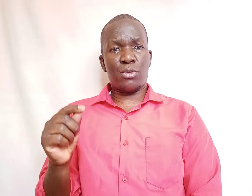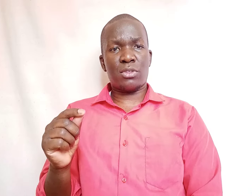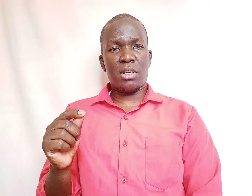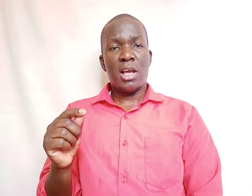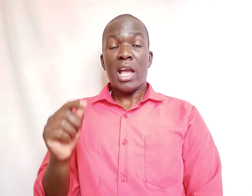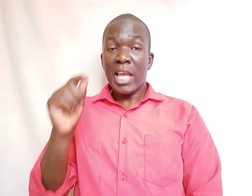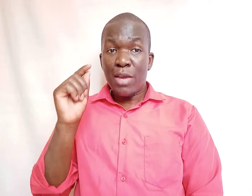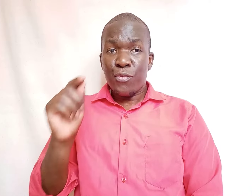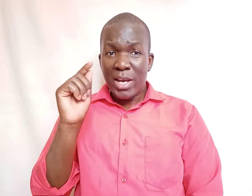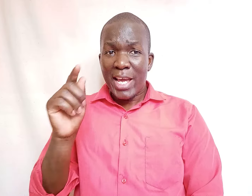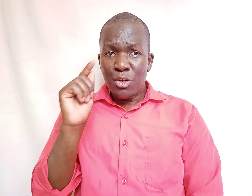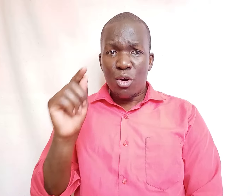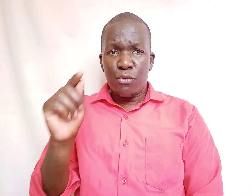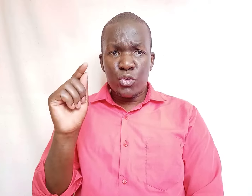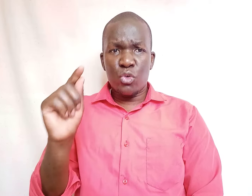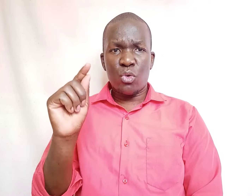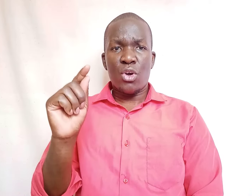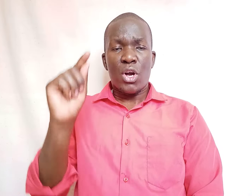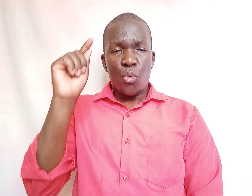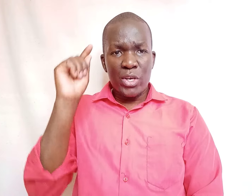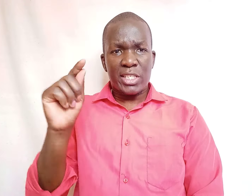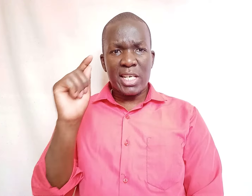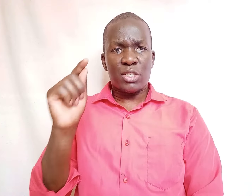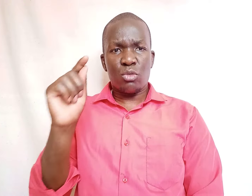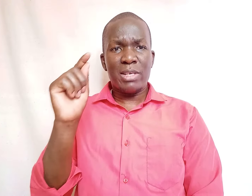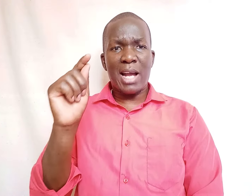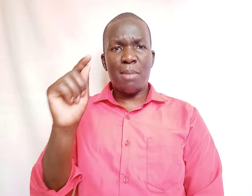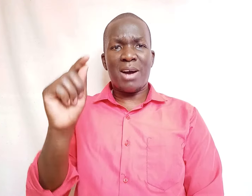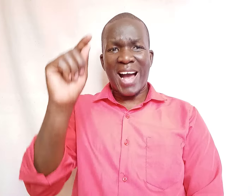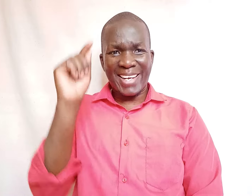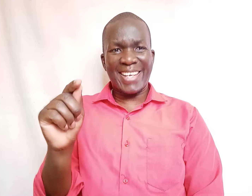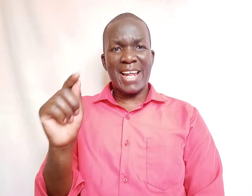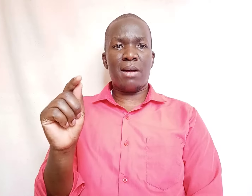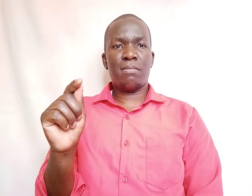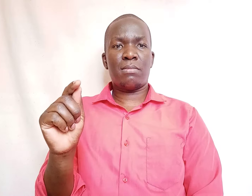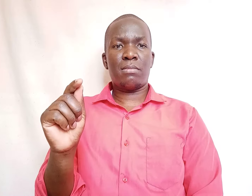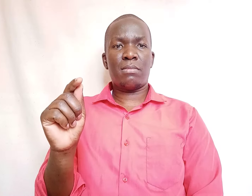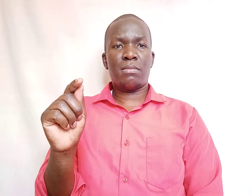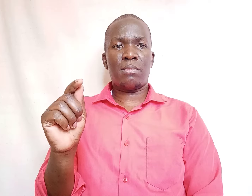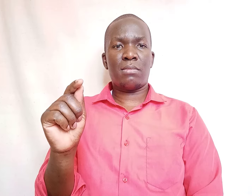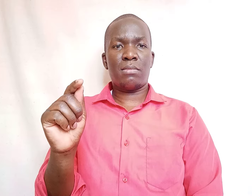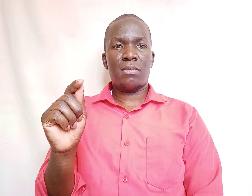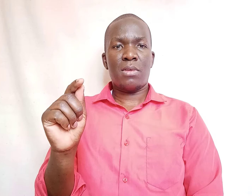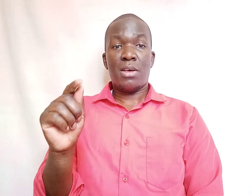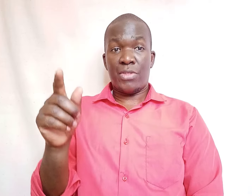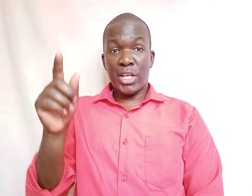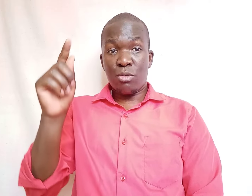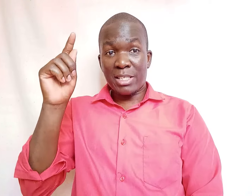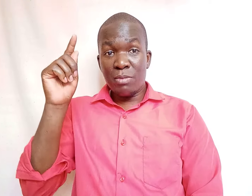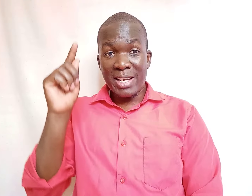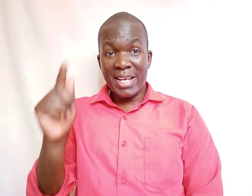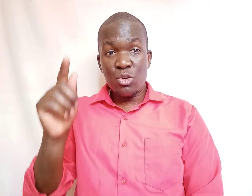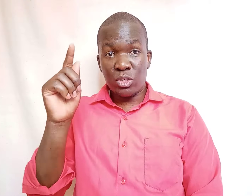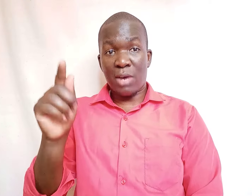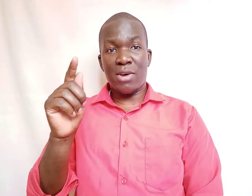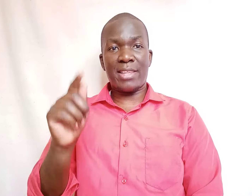disciples, if any of you wishes to become a leader, then you must be ready to serve